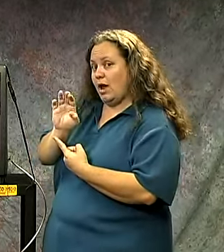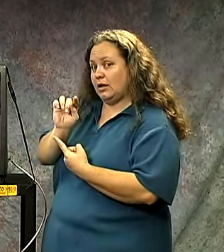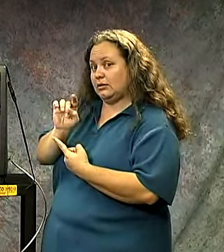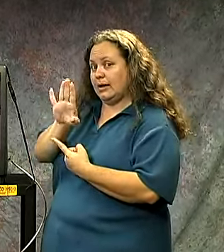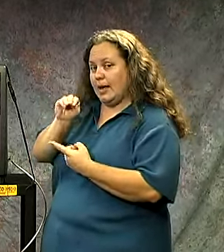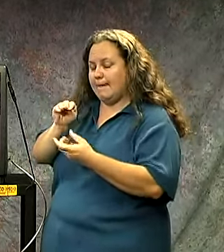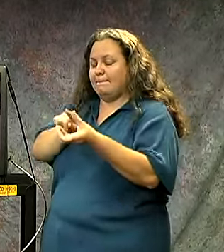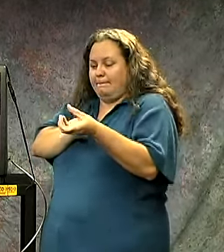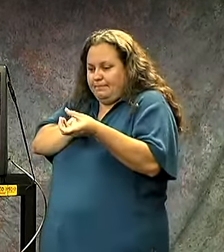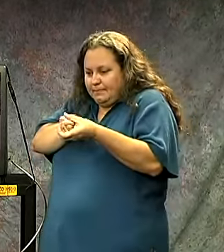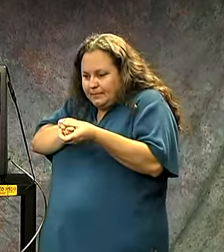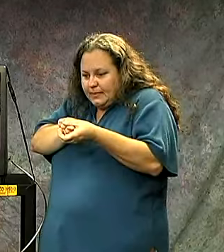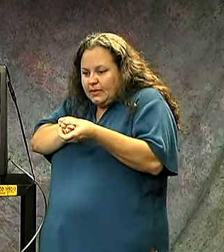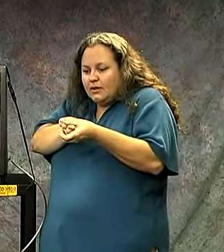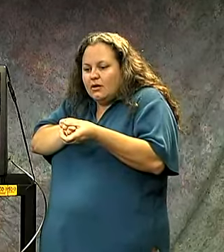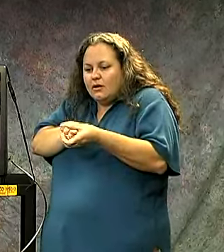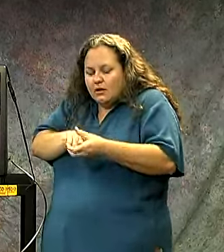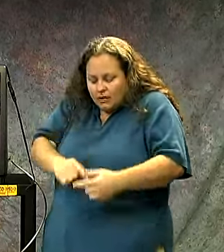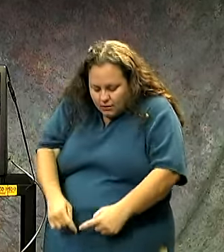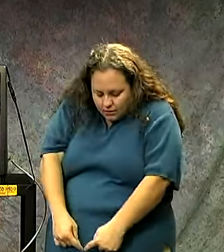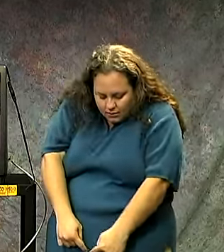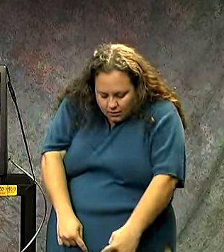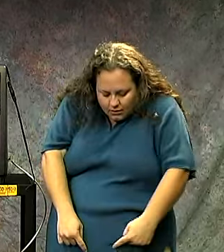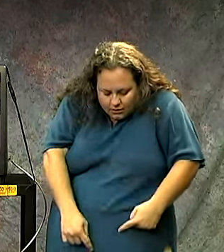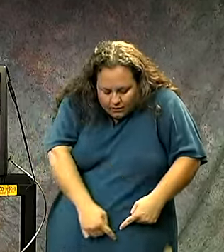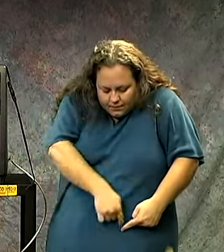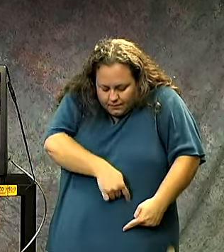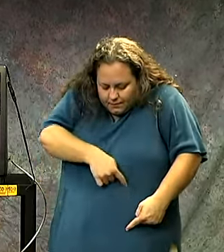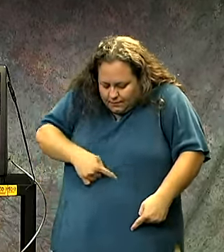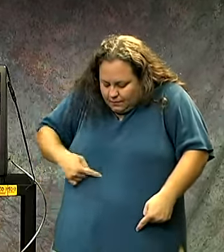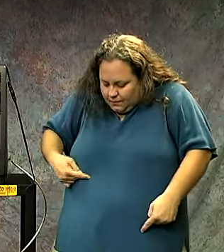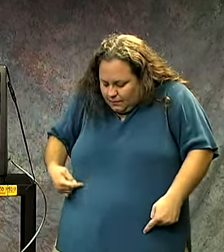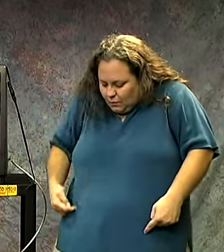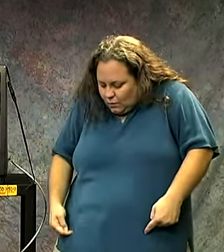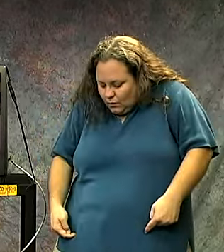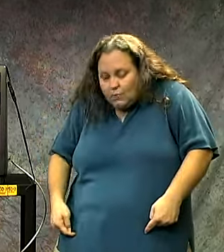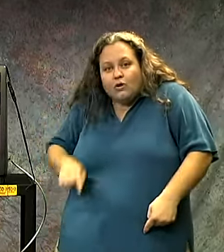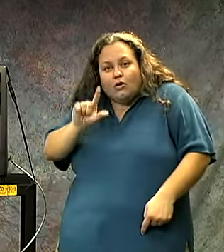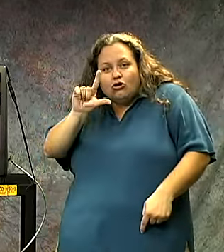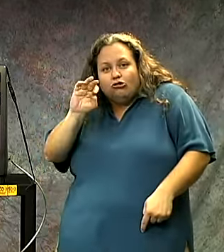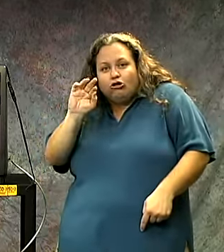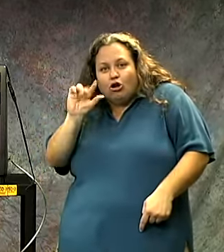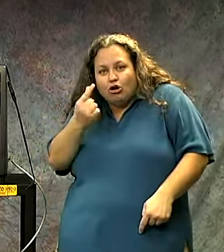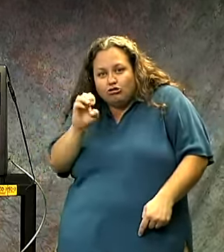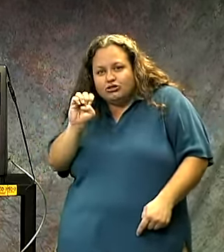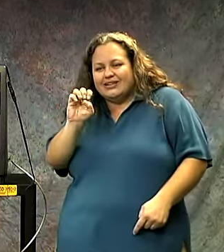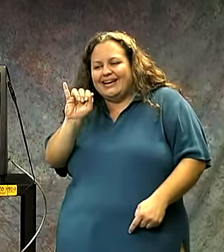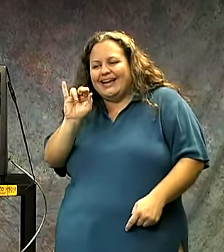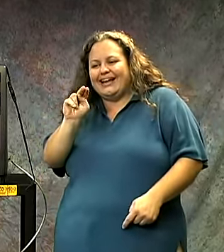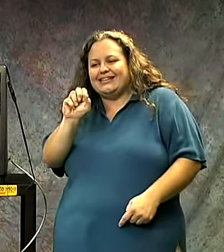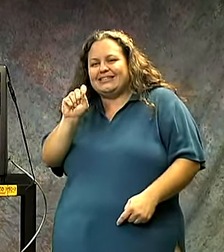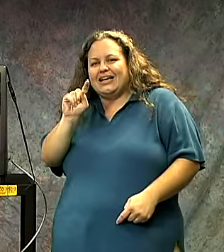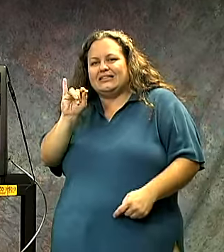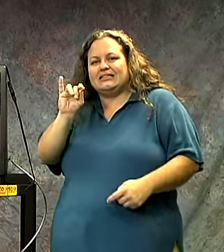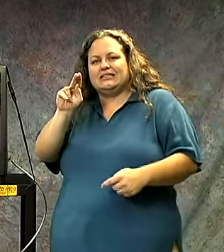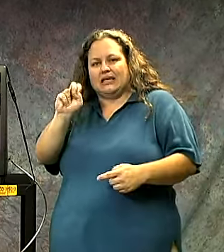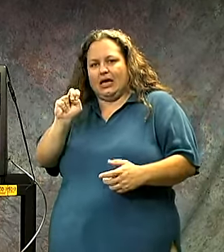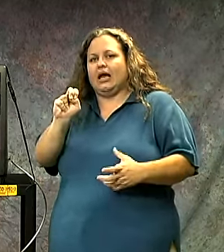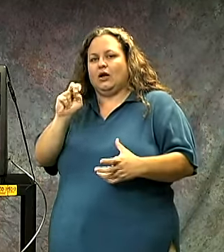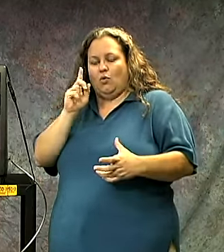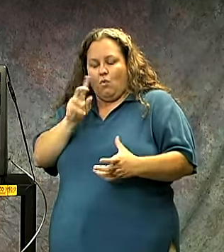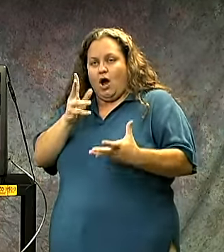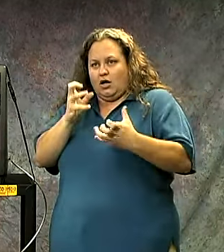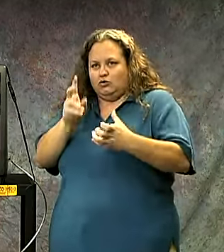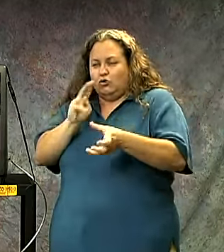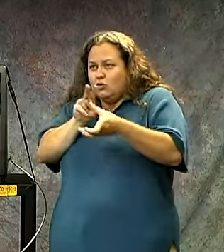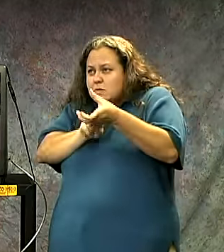his way all the way to the end of the large intestine where it joins the small intestine. As he's